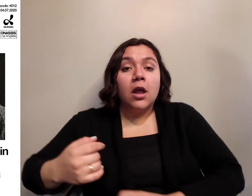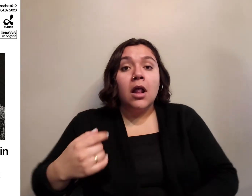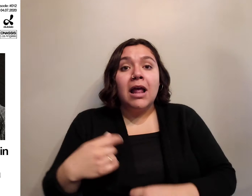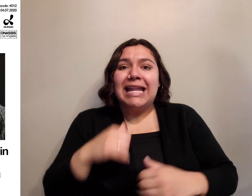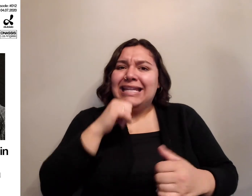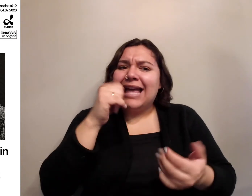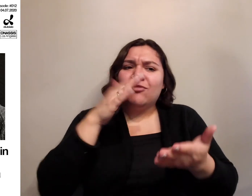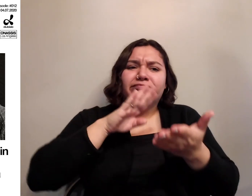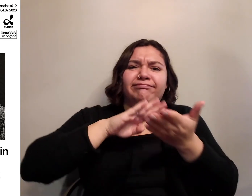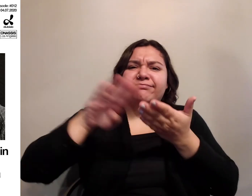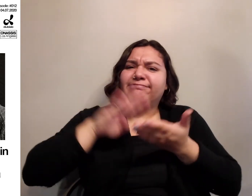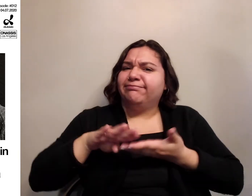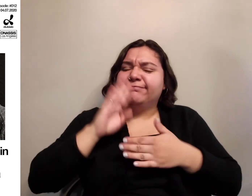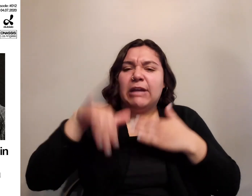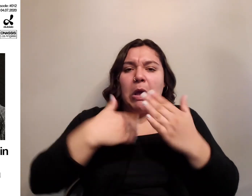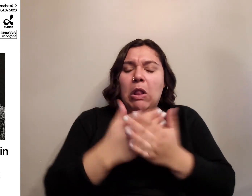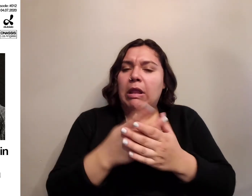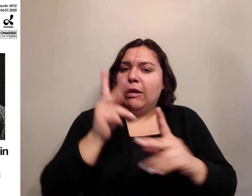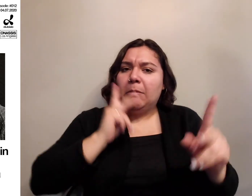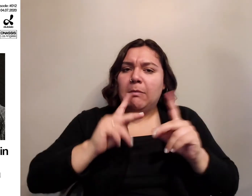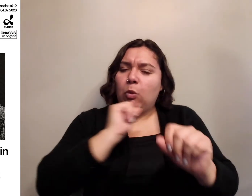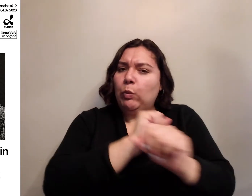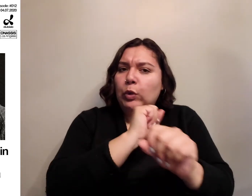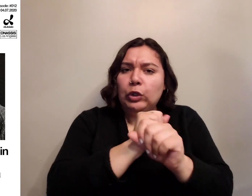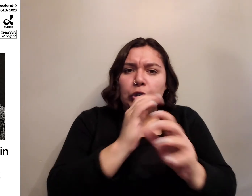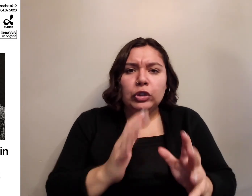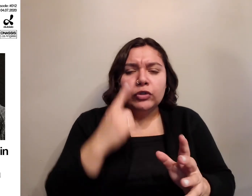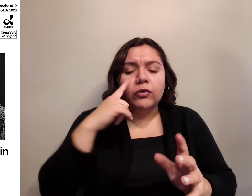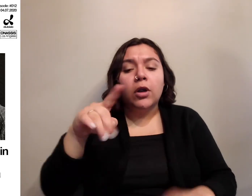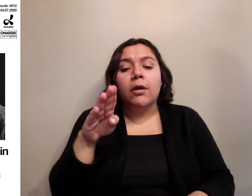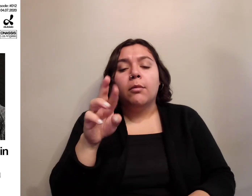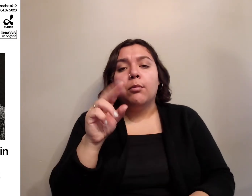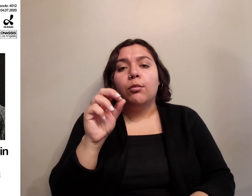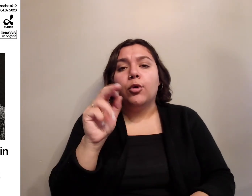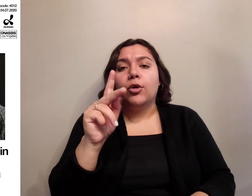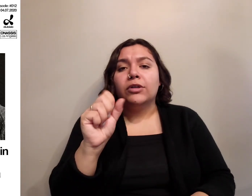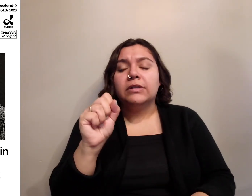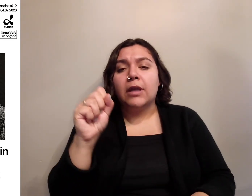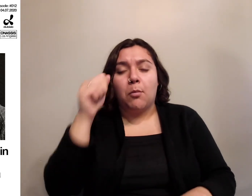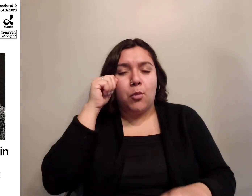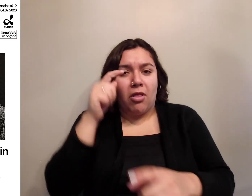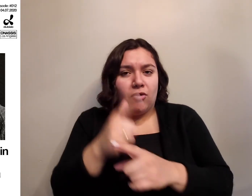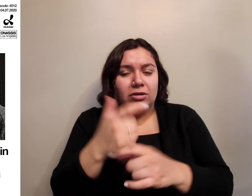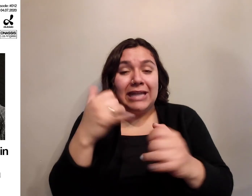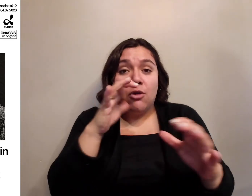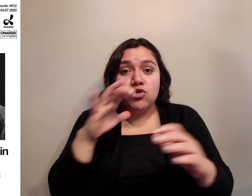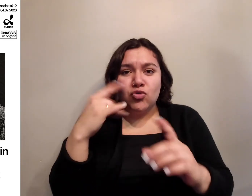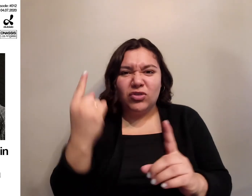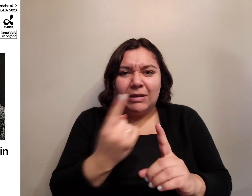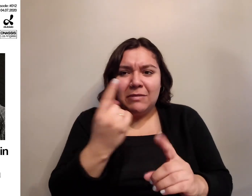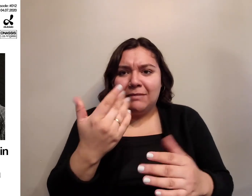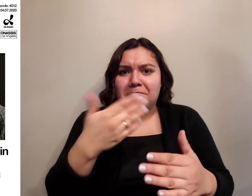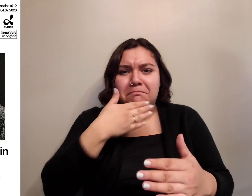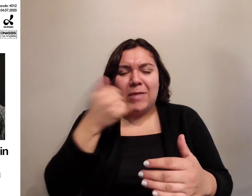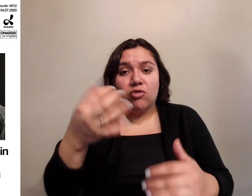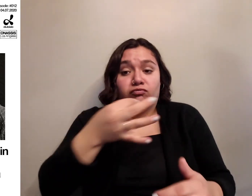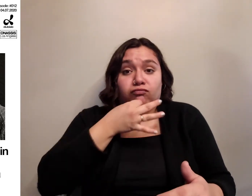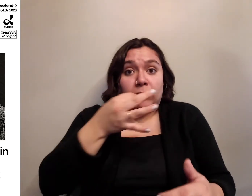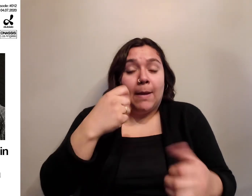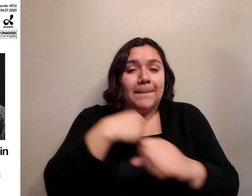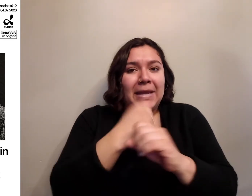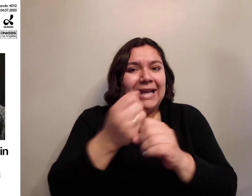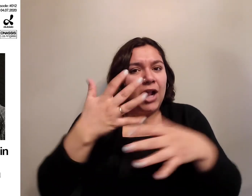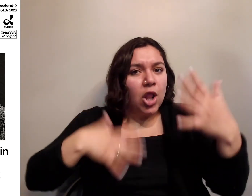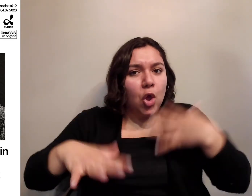laying off all the, as you said, laying off all the workers of Brooks Brothers. Let's do something with our expertise, which is making clothes,